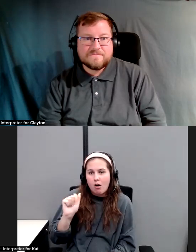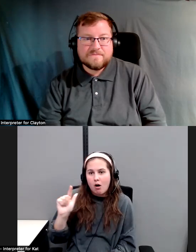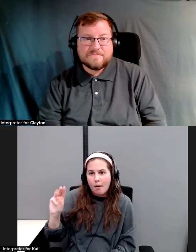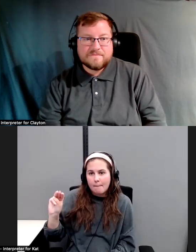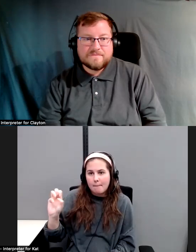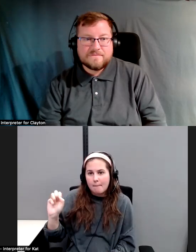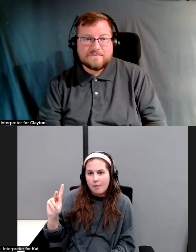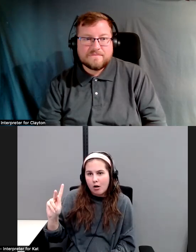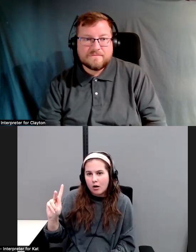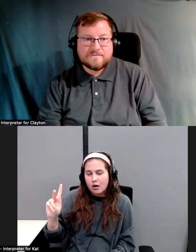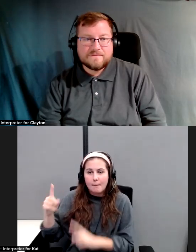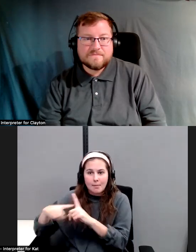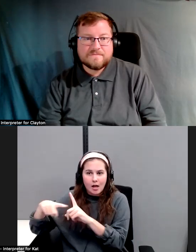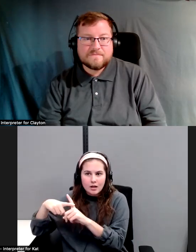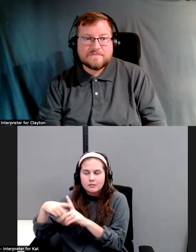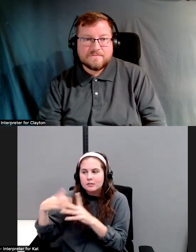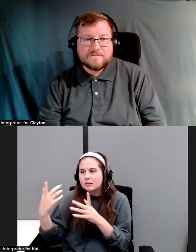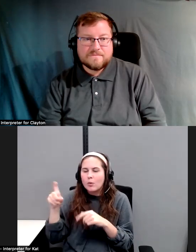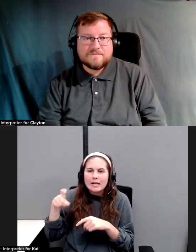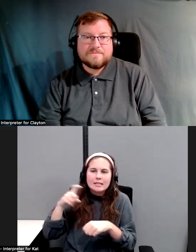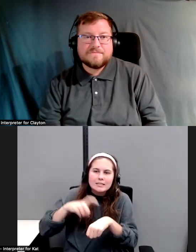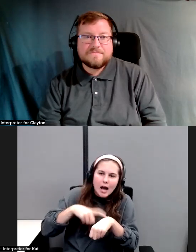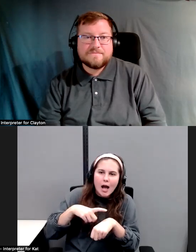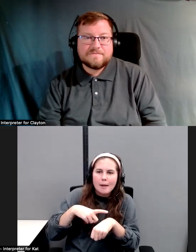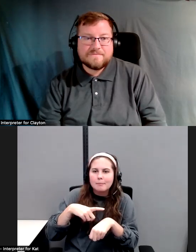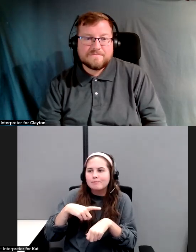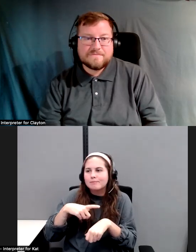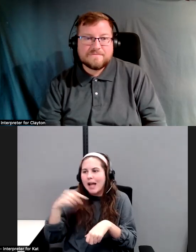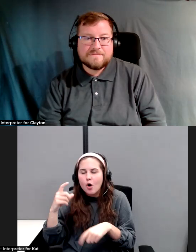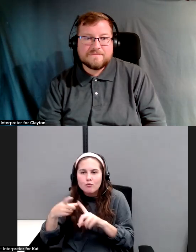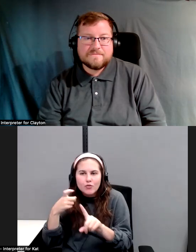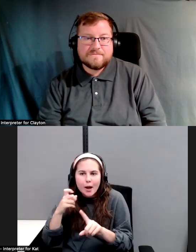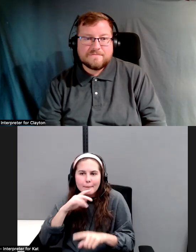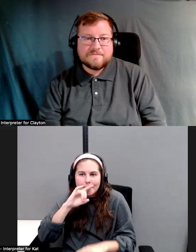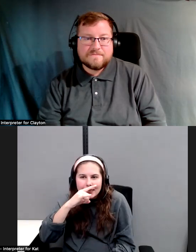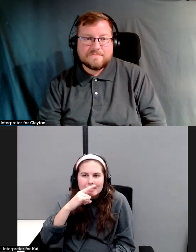escape from my kids, from my job, just enjoying Hallmark.